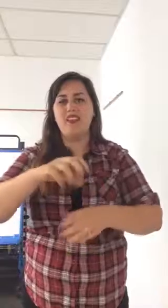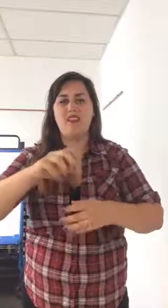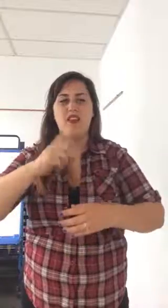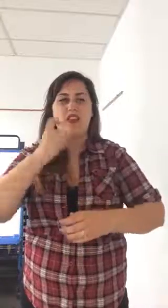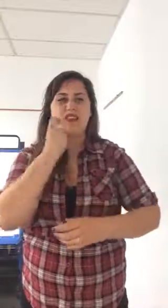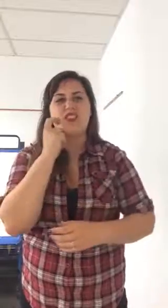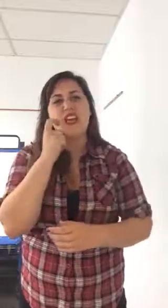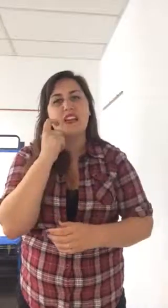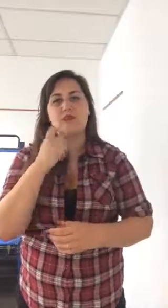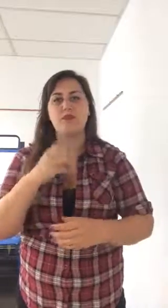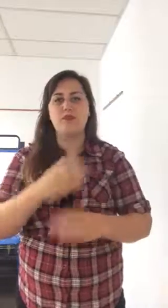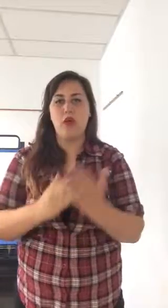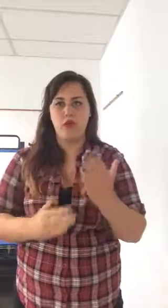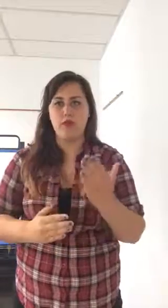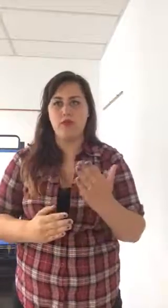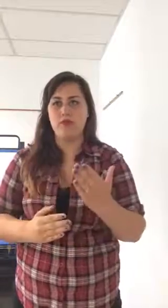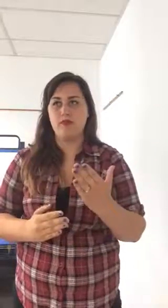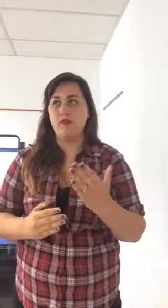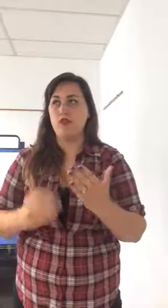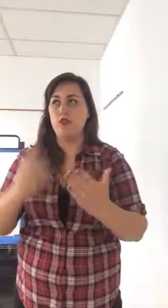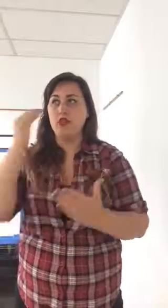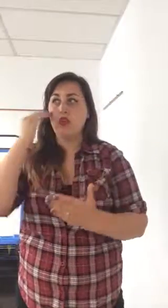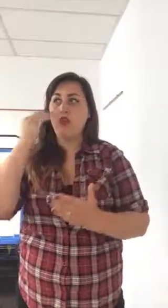bone. Anybody know what this part's called?